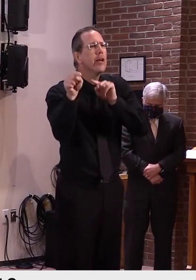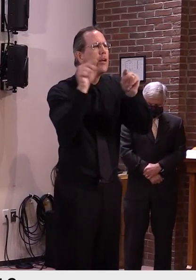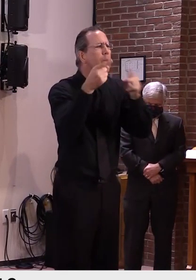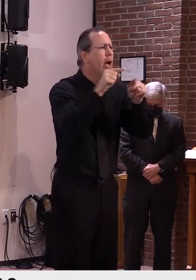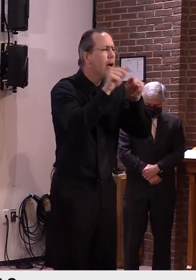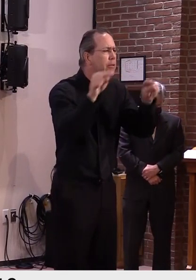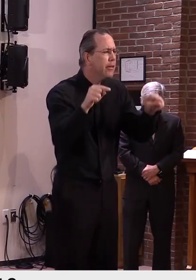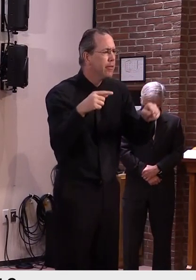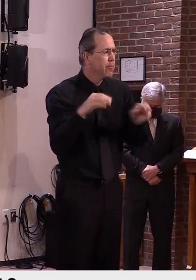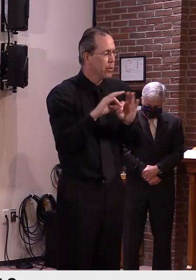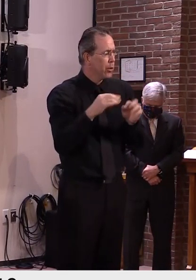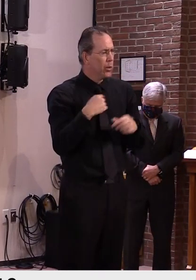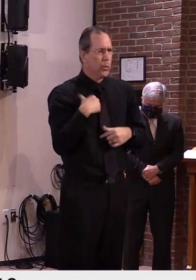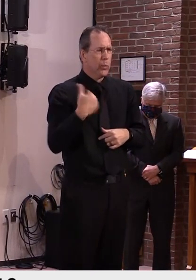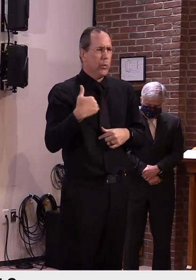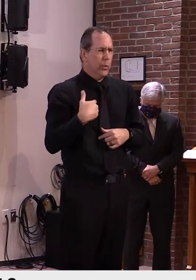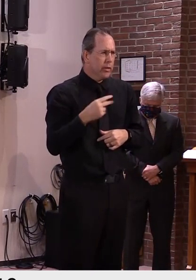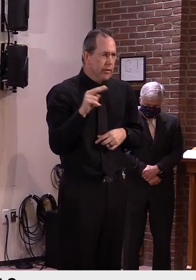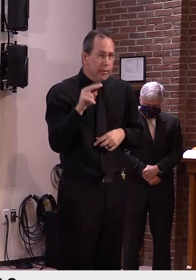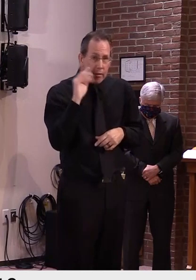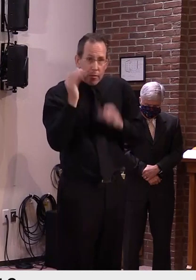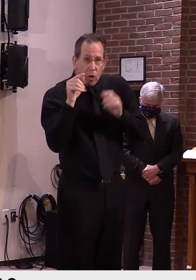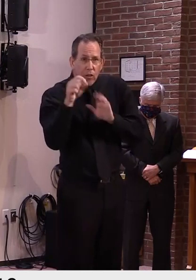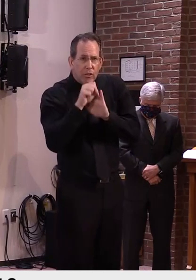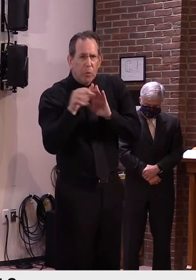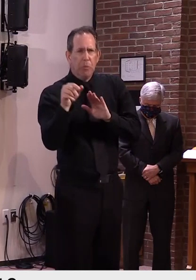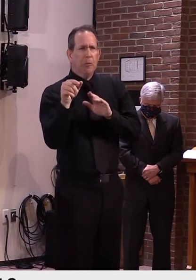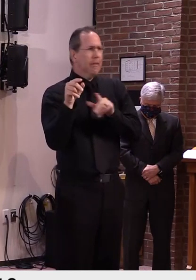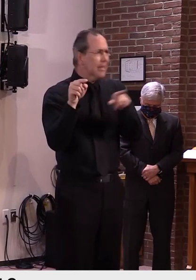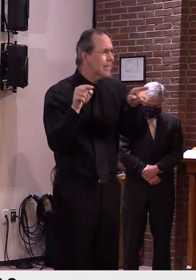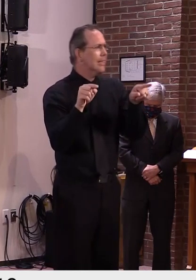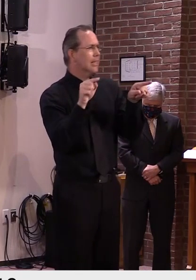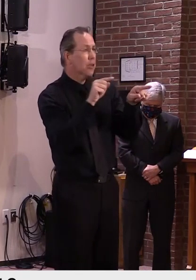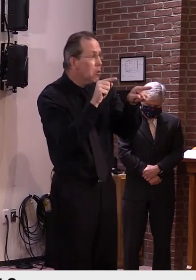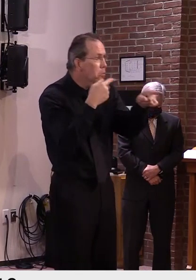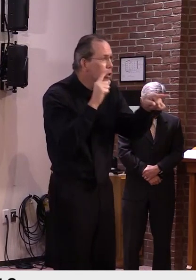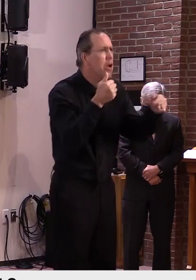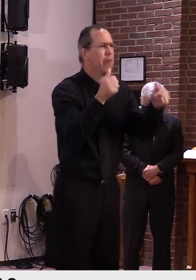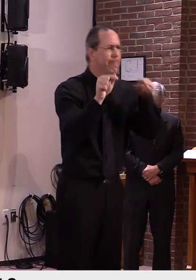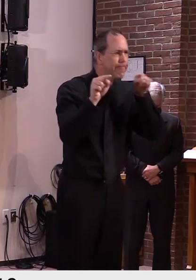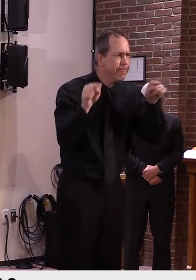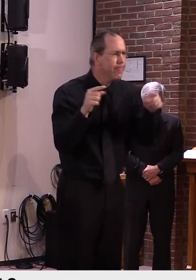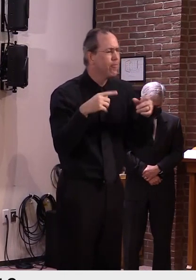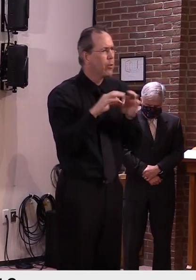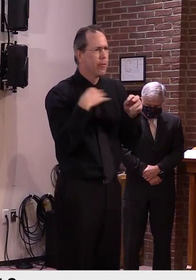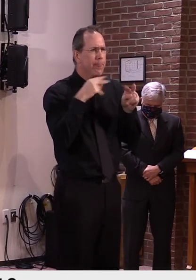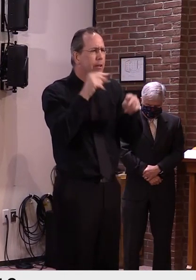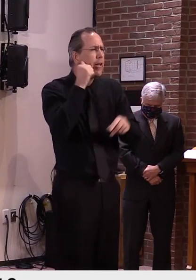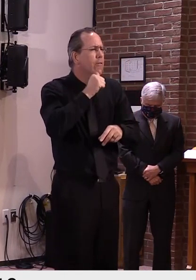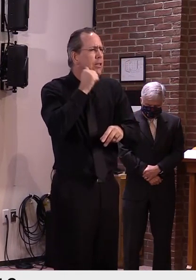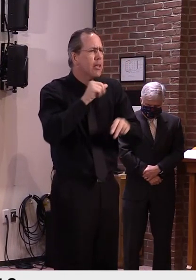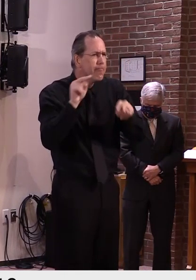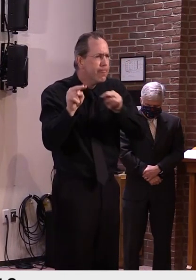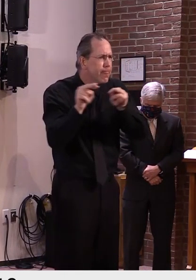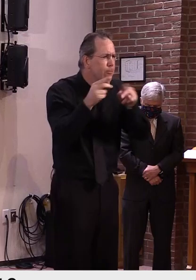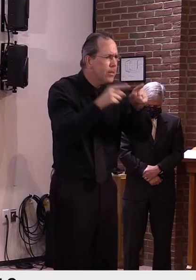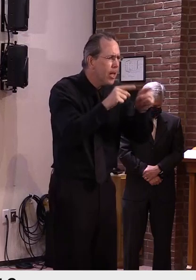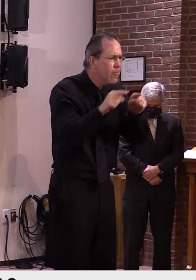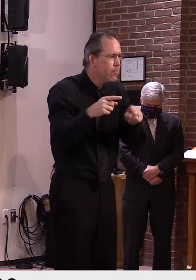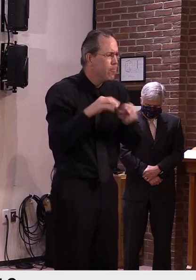impact on us. And I watch the information every day. I know our health department does and our EPI team, as well